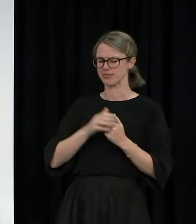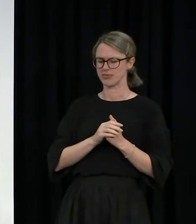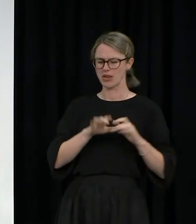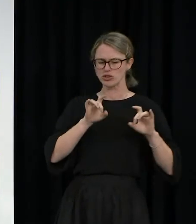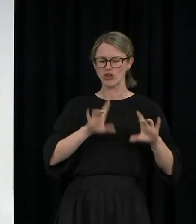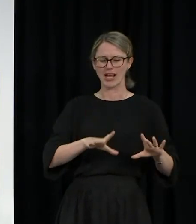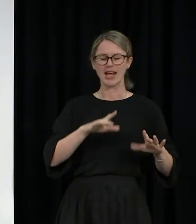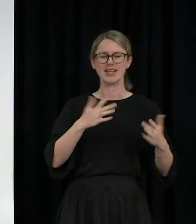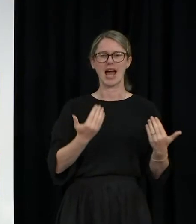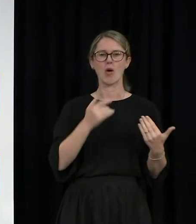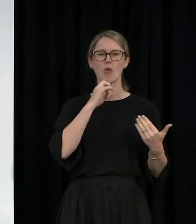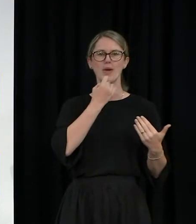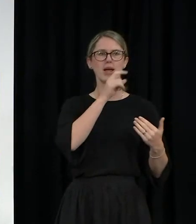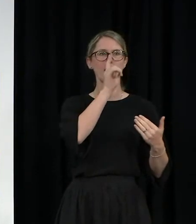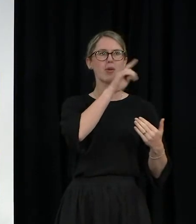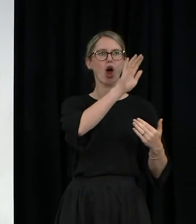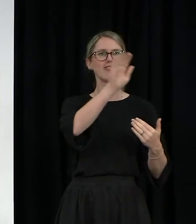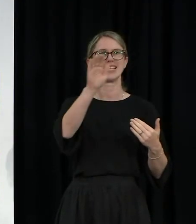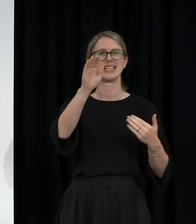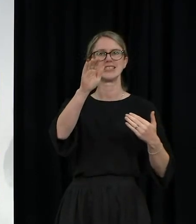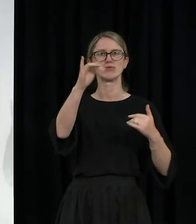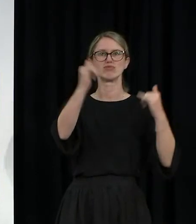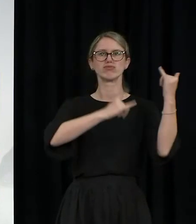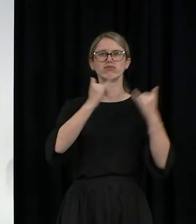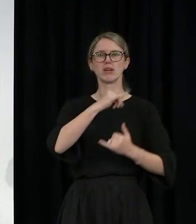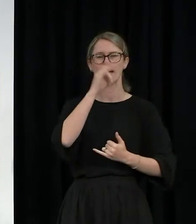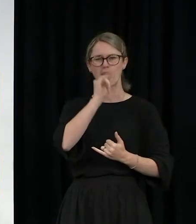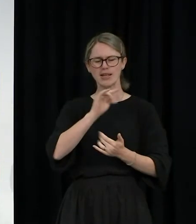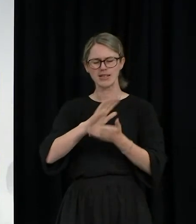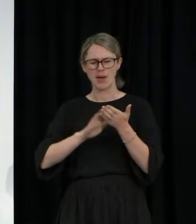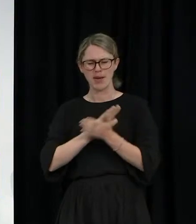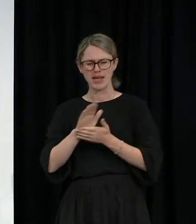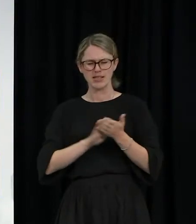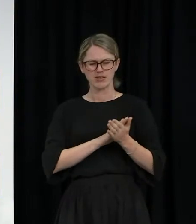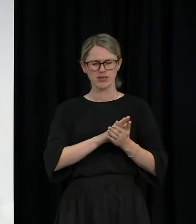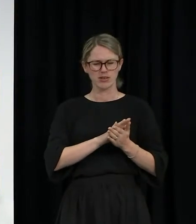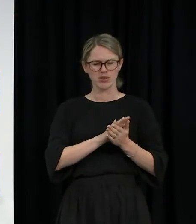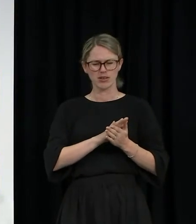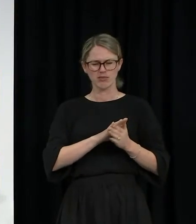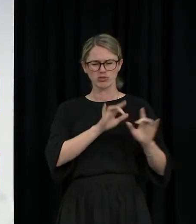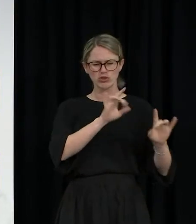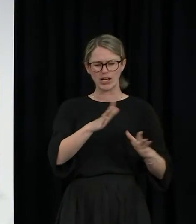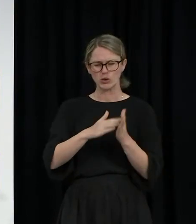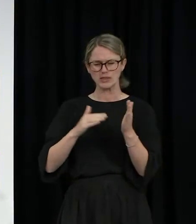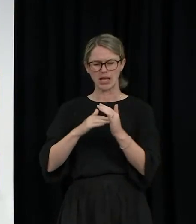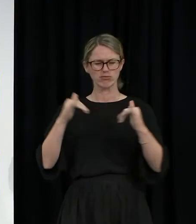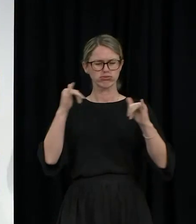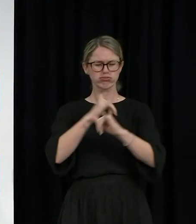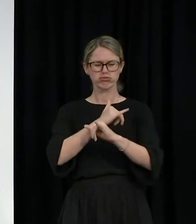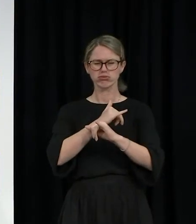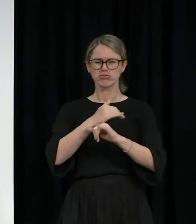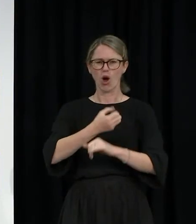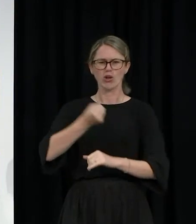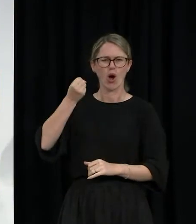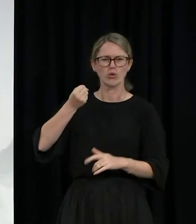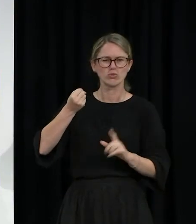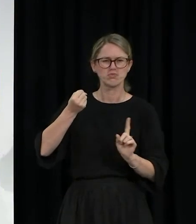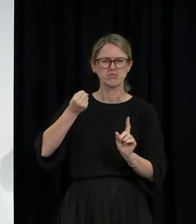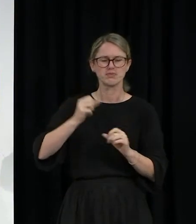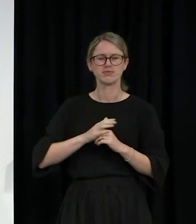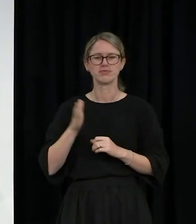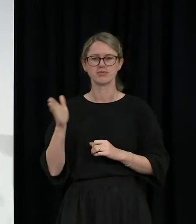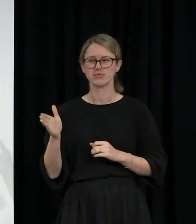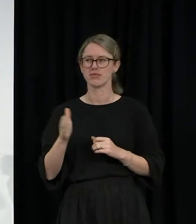accepting international travellers change our perception of the Trans-Tasman bubble? Not particularly at this stage, but as we know, we review